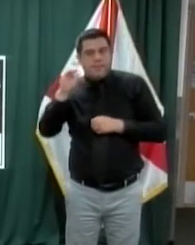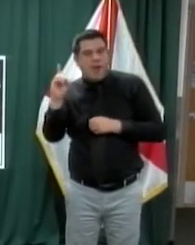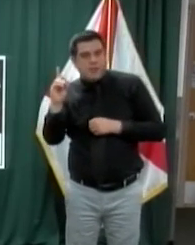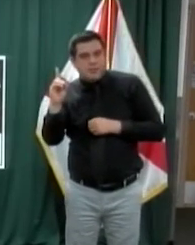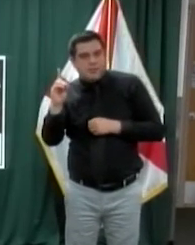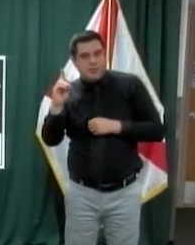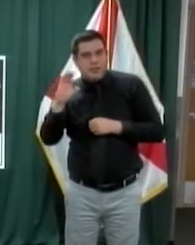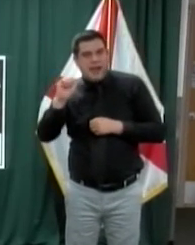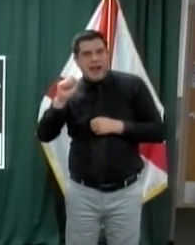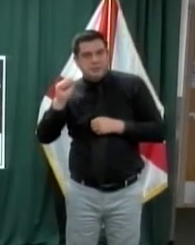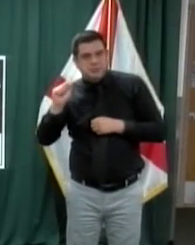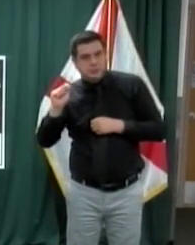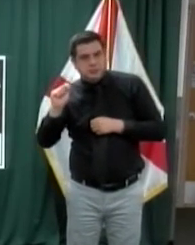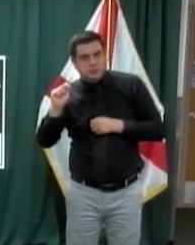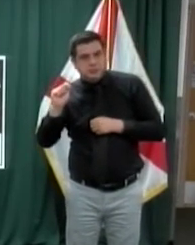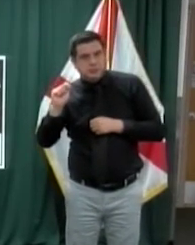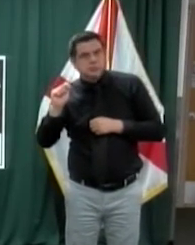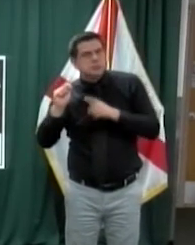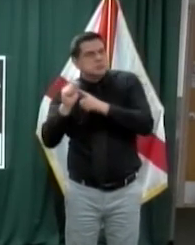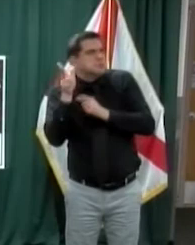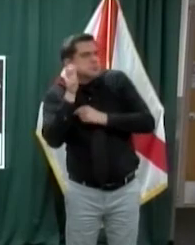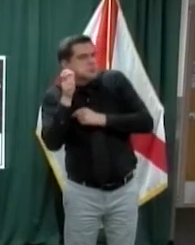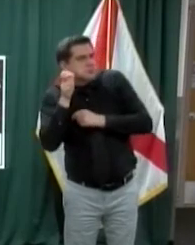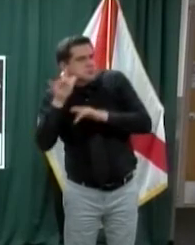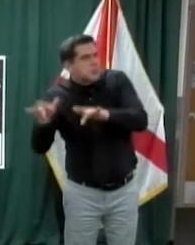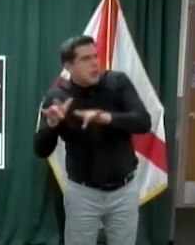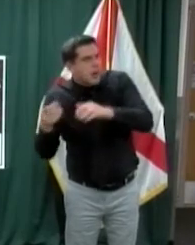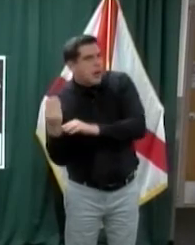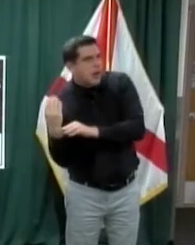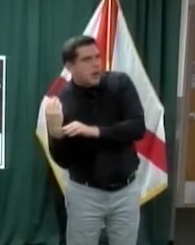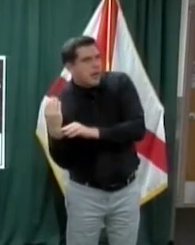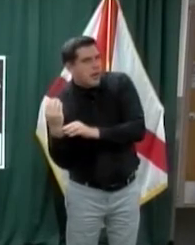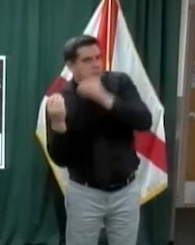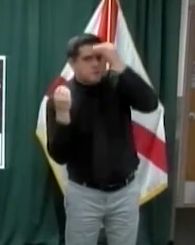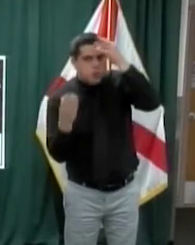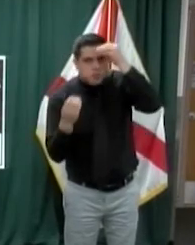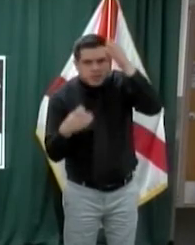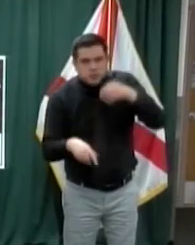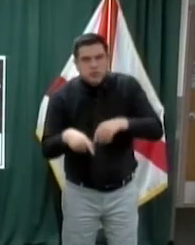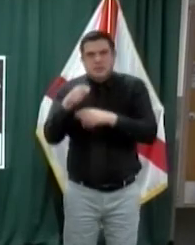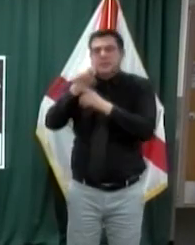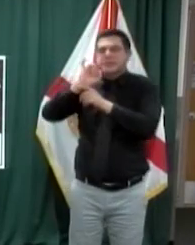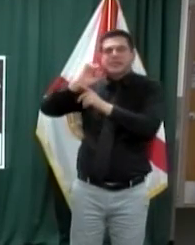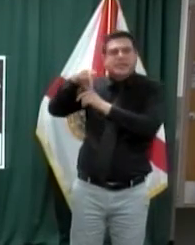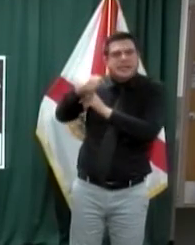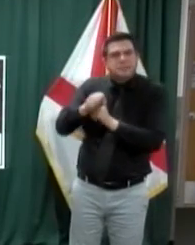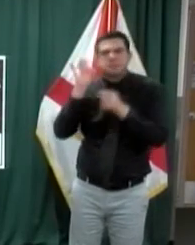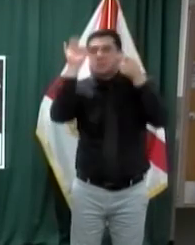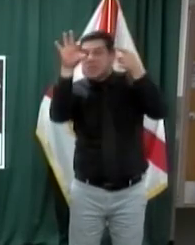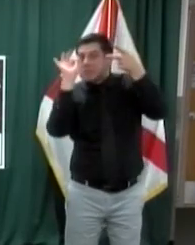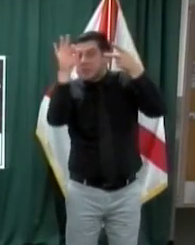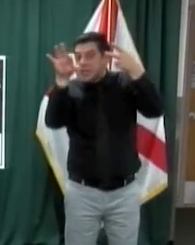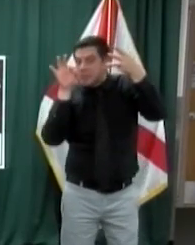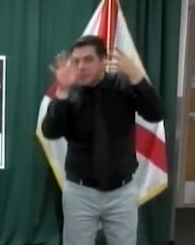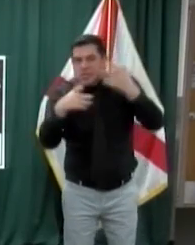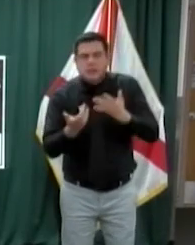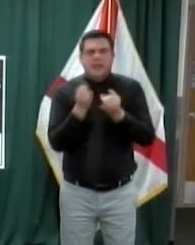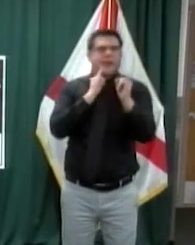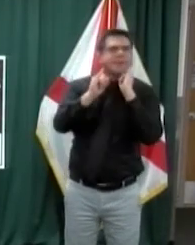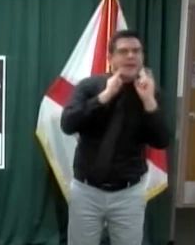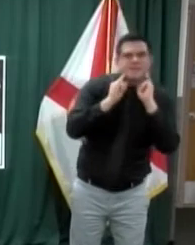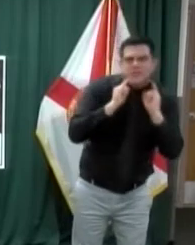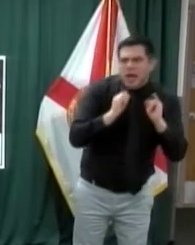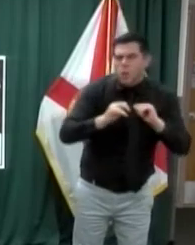mentioned this afternoon, as well as tips for who's hiring, interviewing to-dos, and how to react, what to do